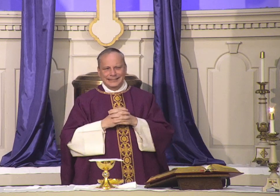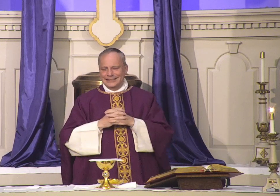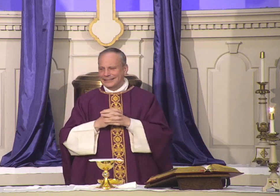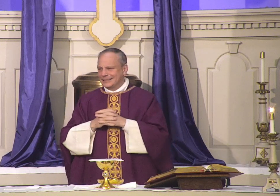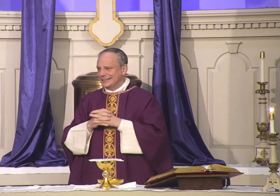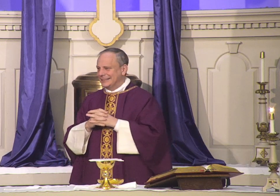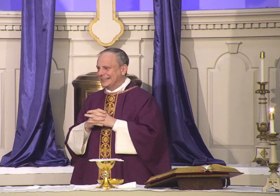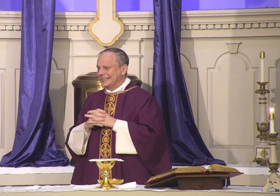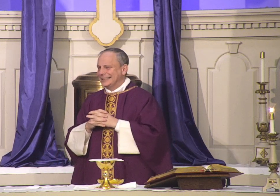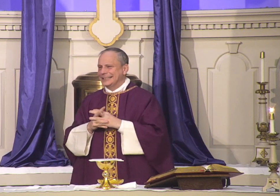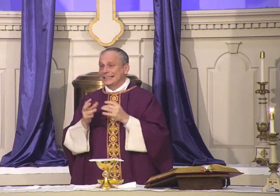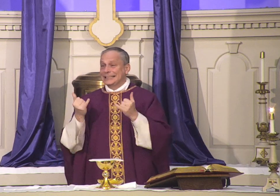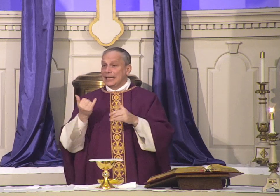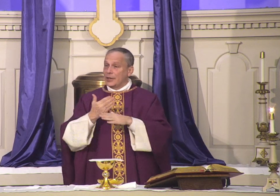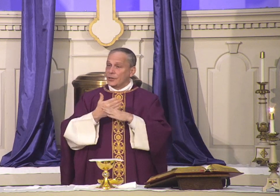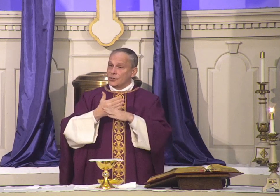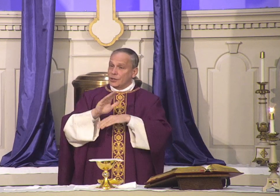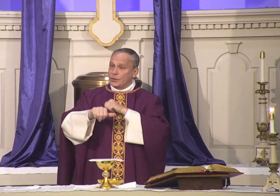you always.